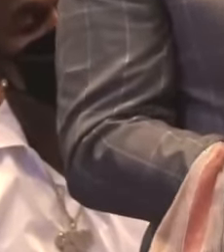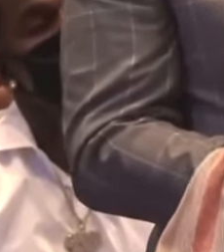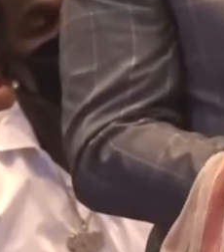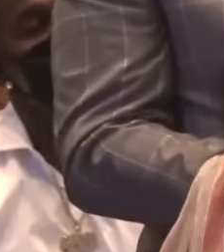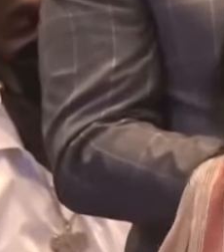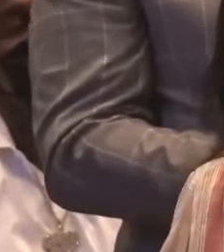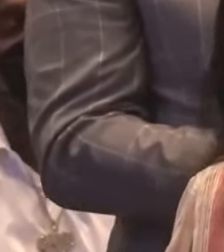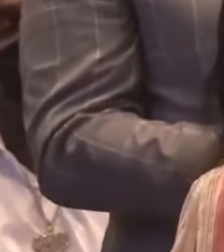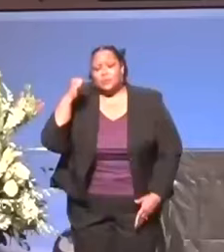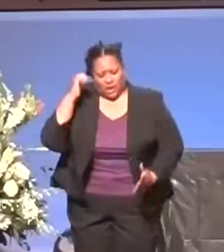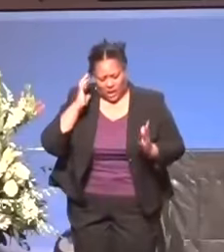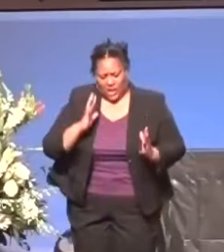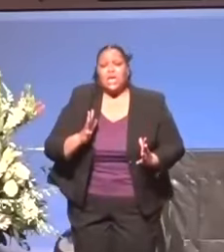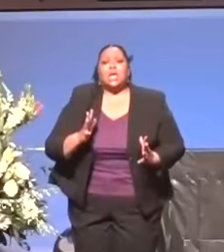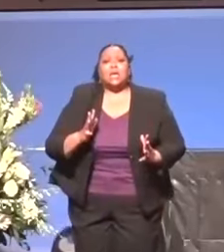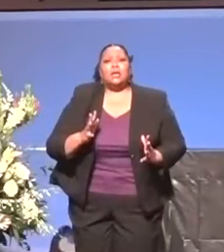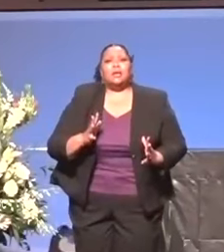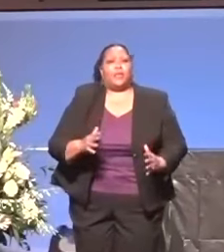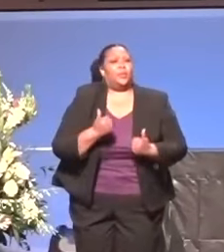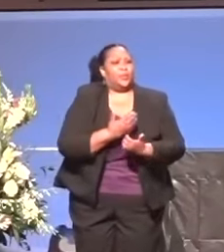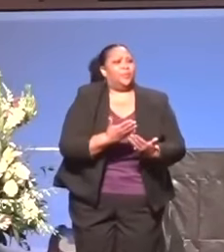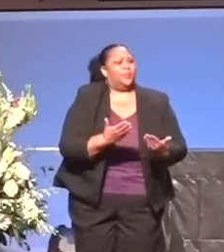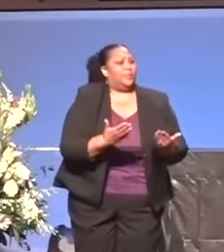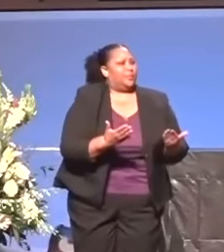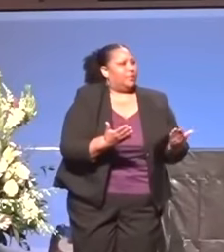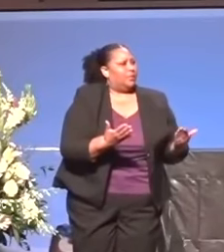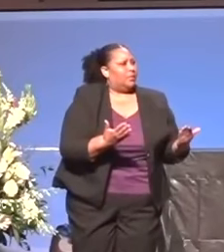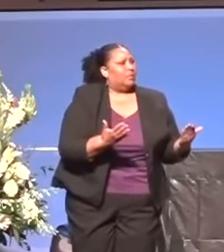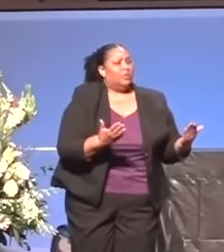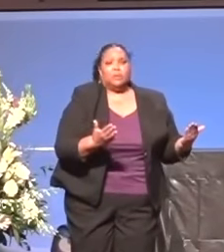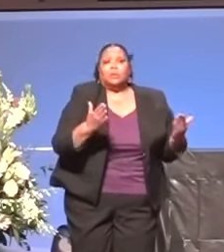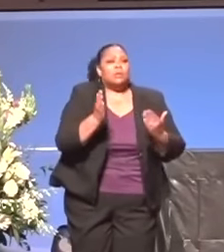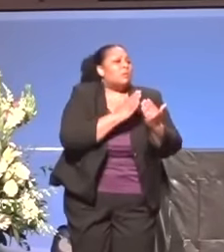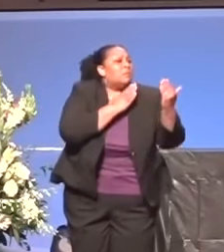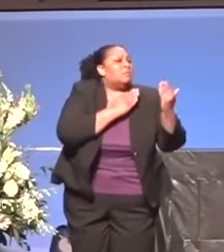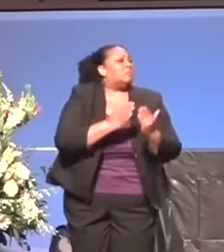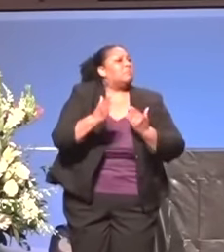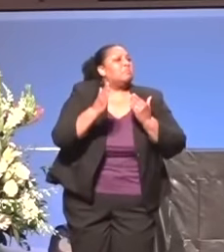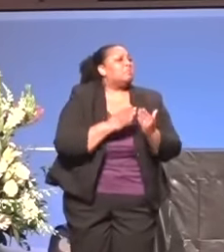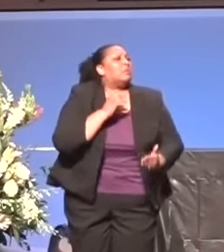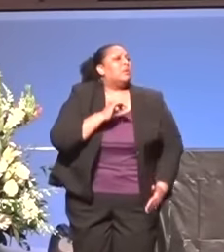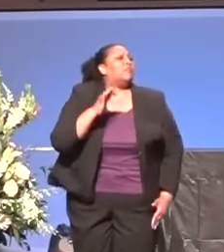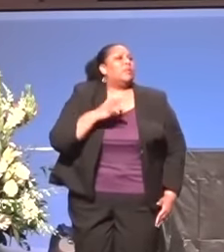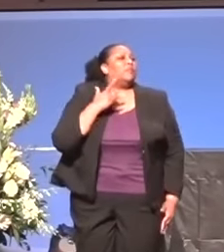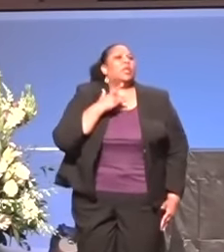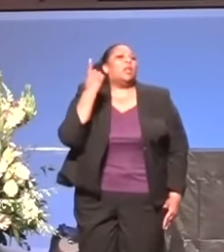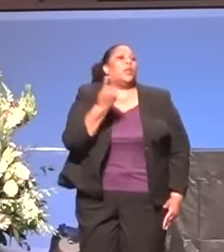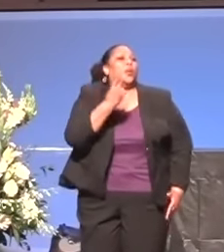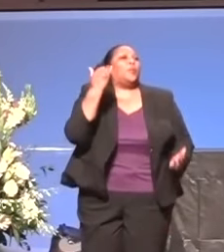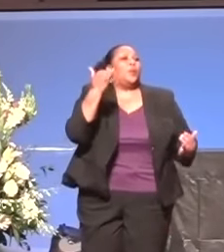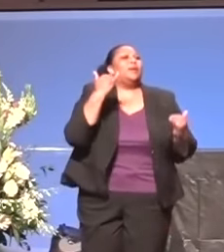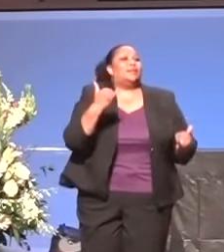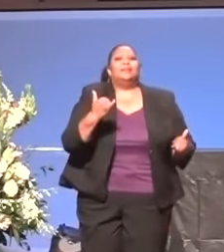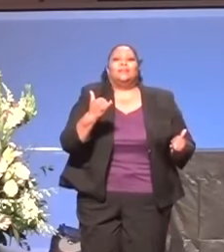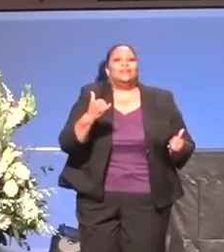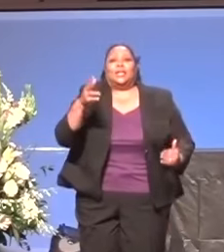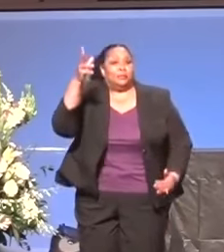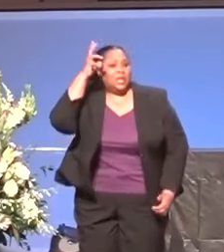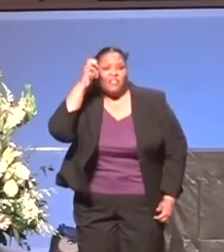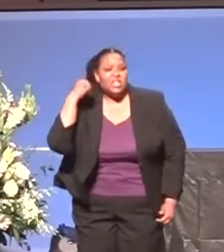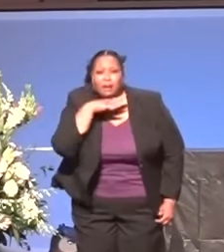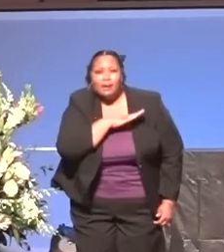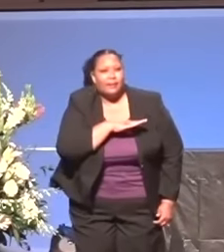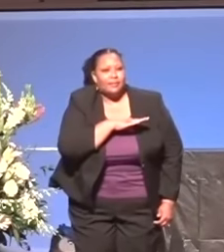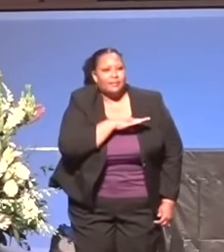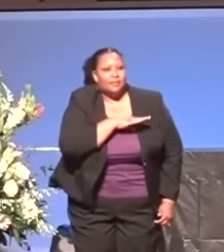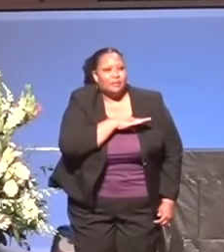I will not leave you. Even if you're feeling alone right now, the devil is a